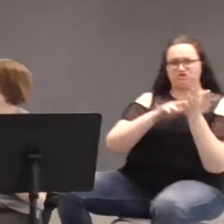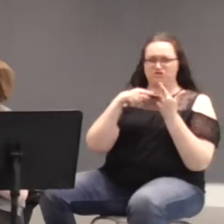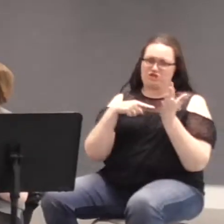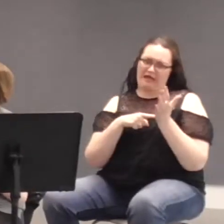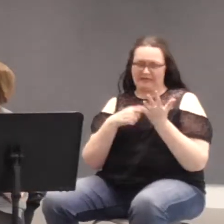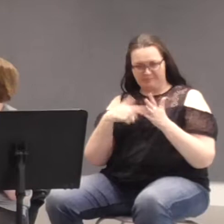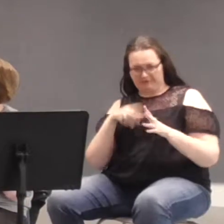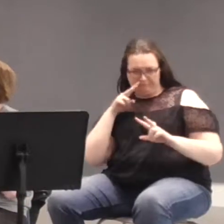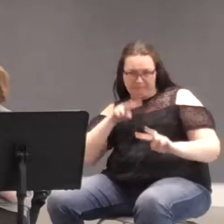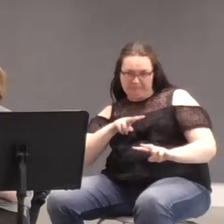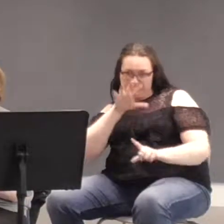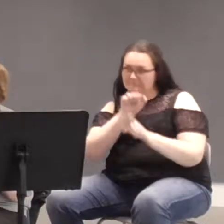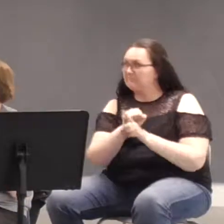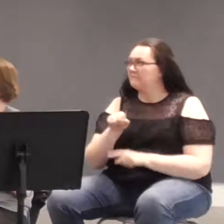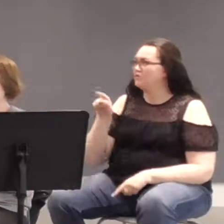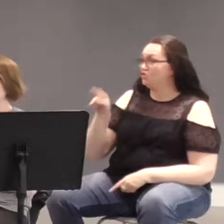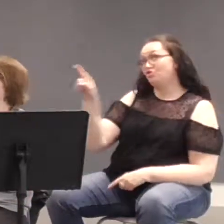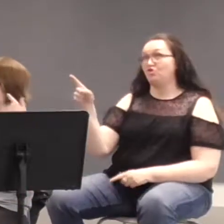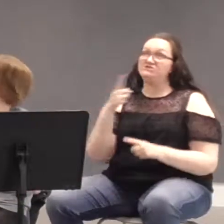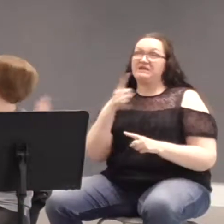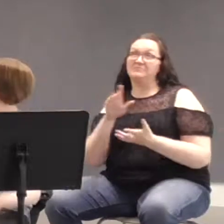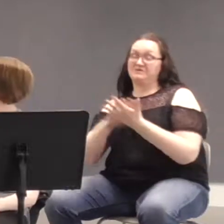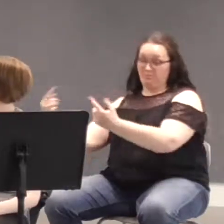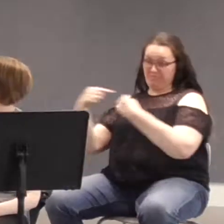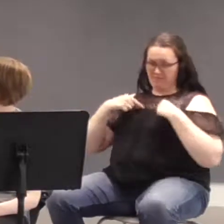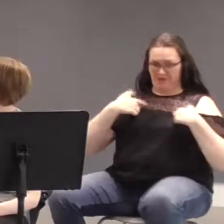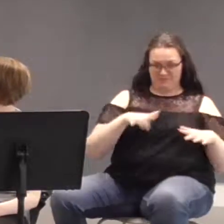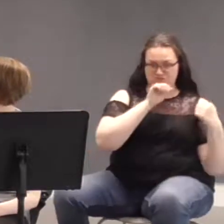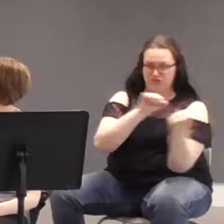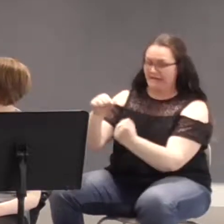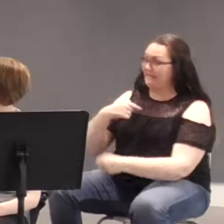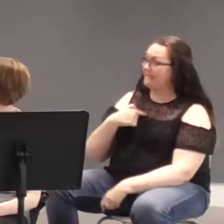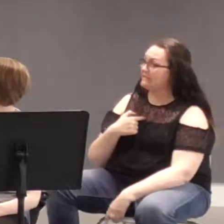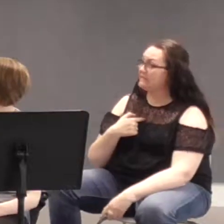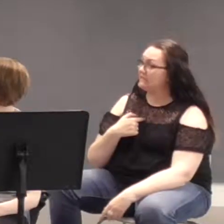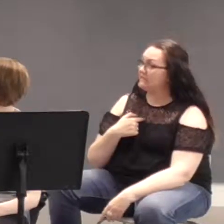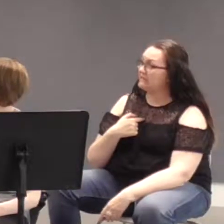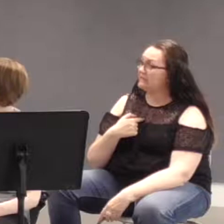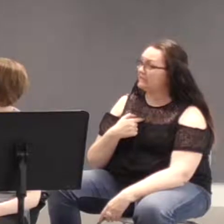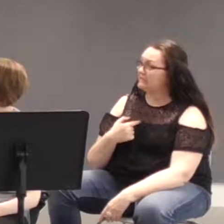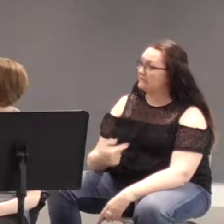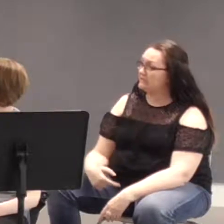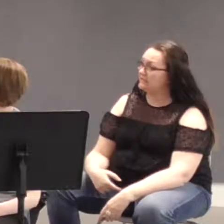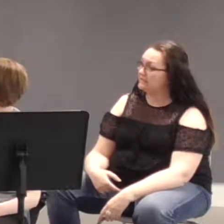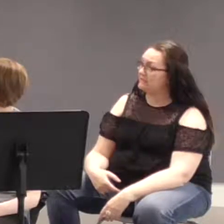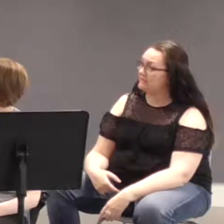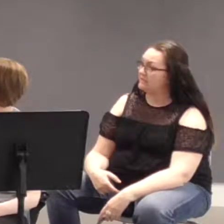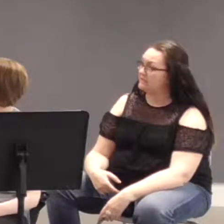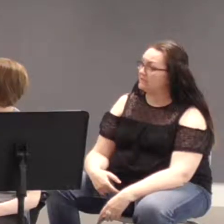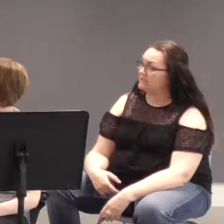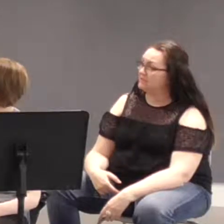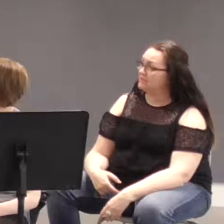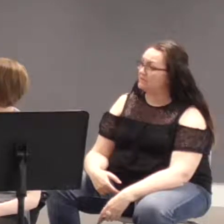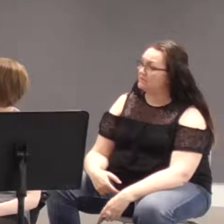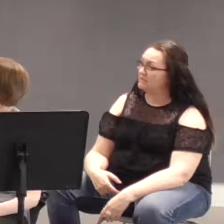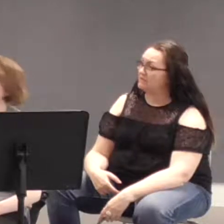you, and you automatically think I've been shagging around. Well, you have. Haven't you? You've